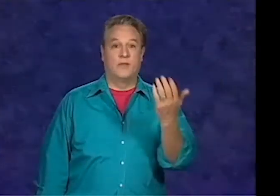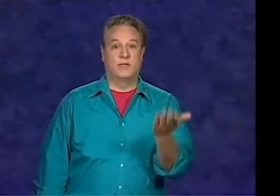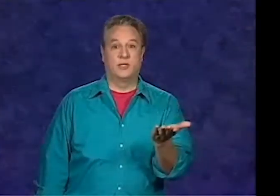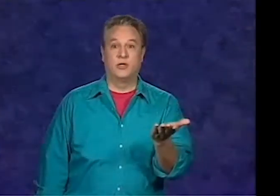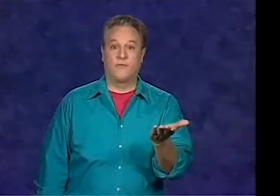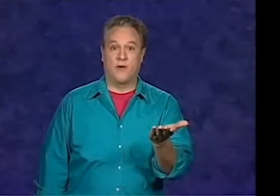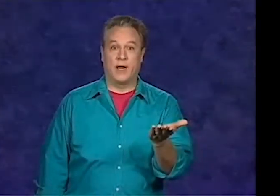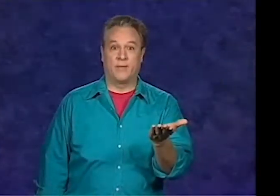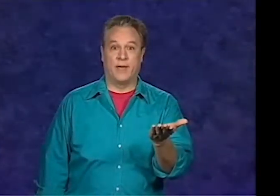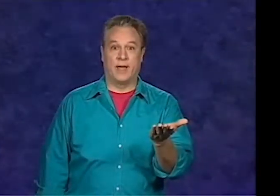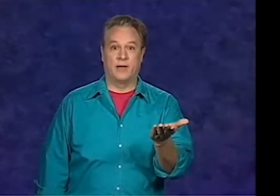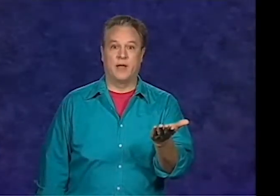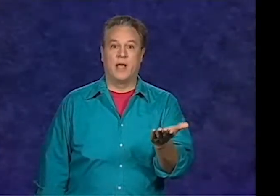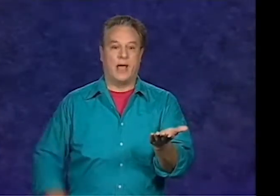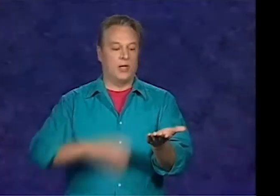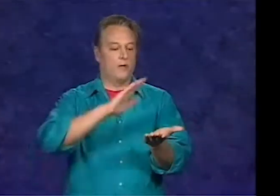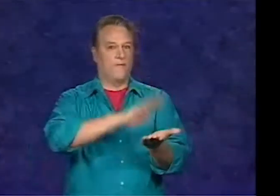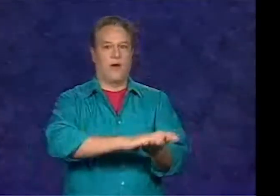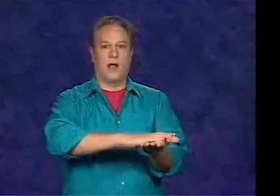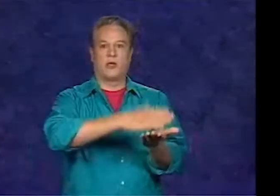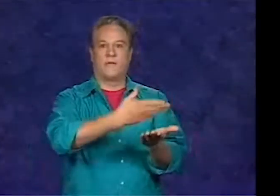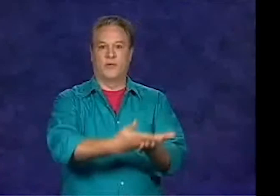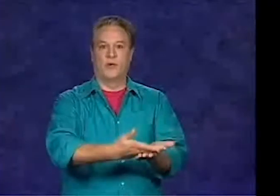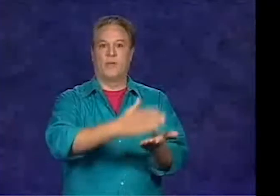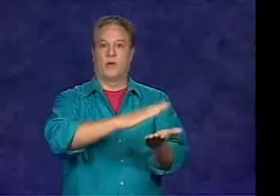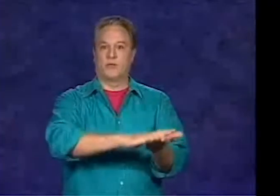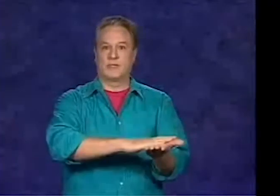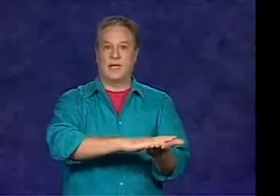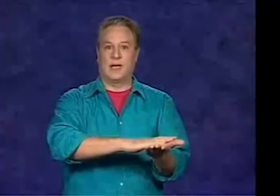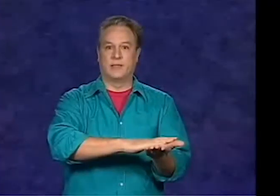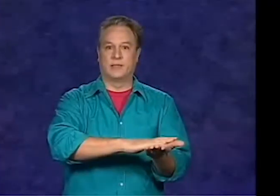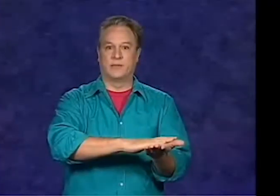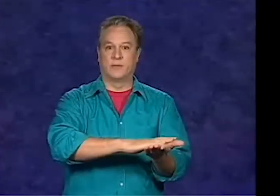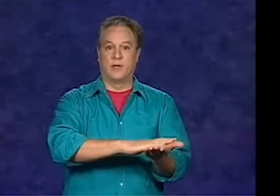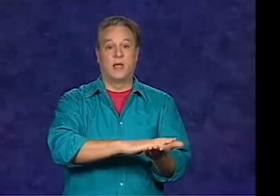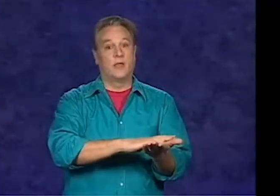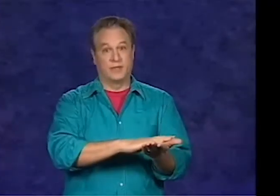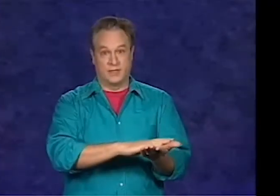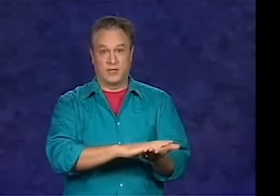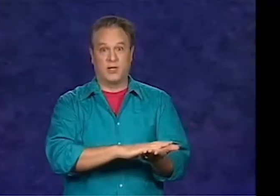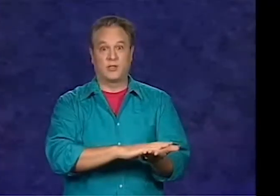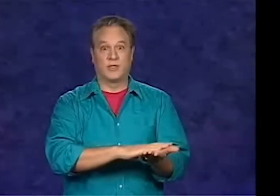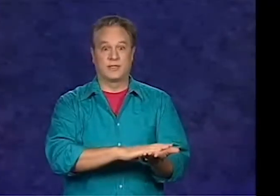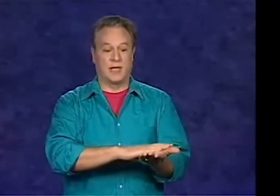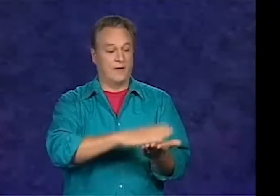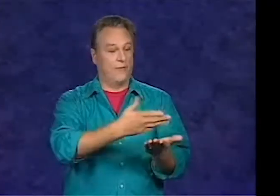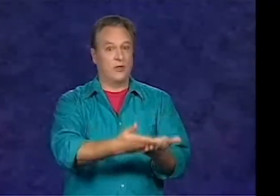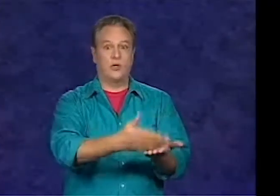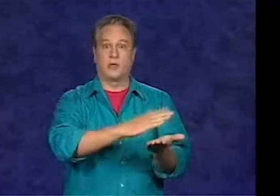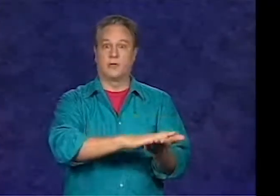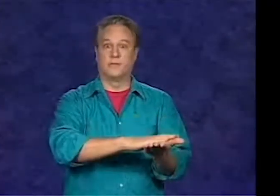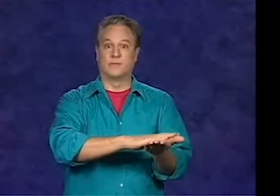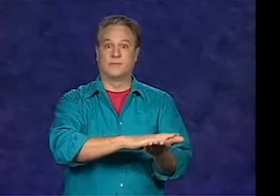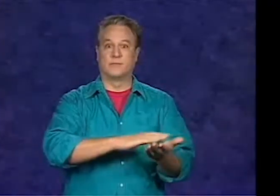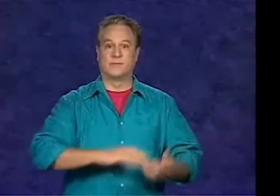This is your frying pan, and you're frying your food on both sides. This is also the sign for cook.